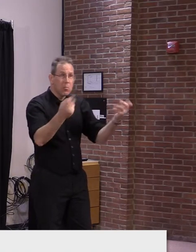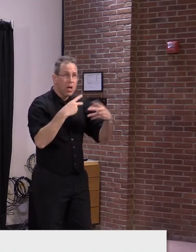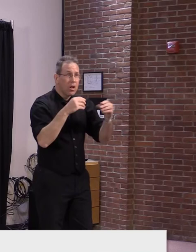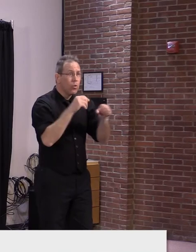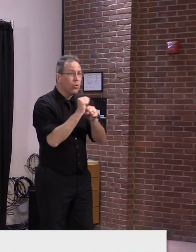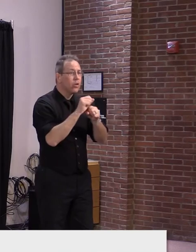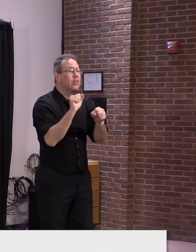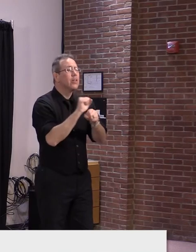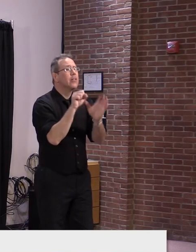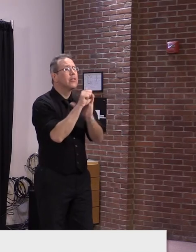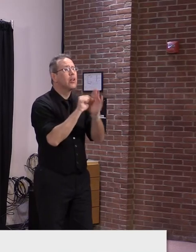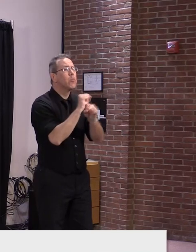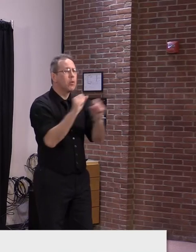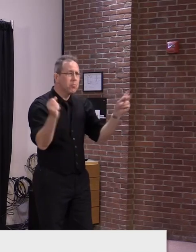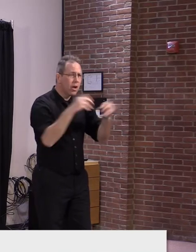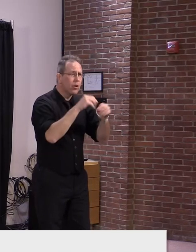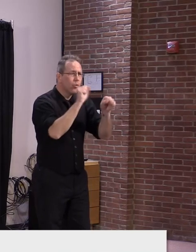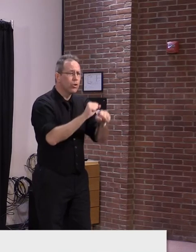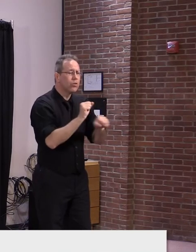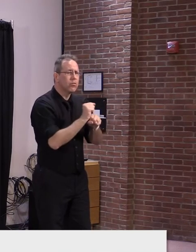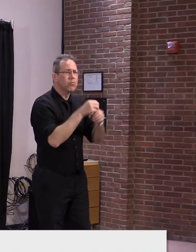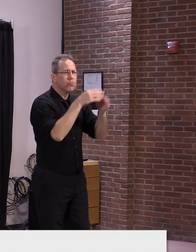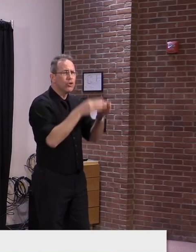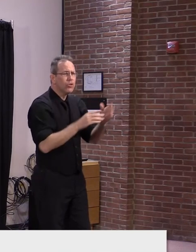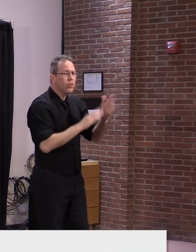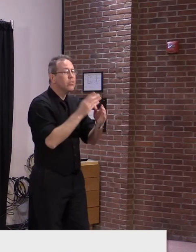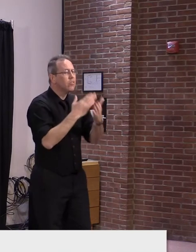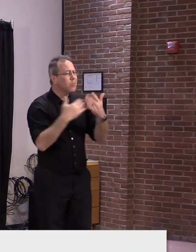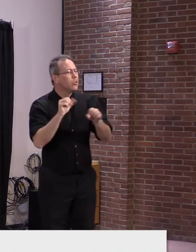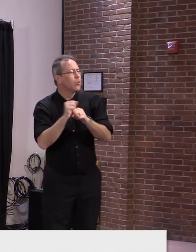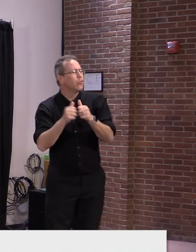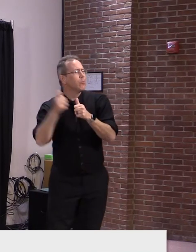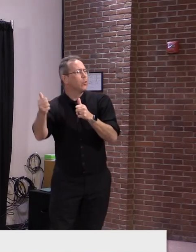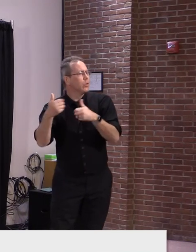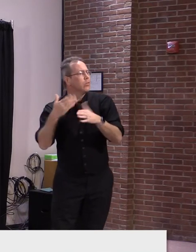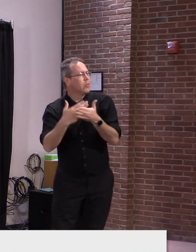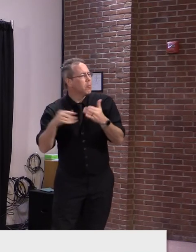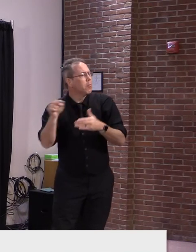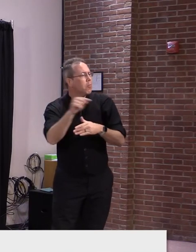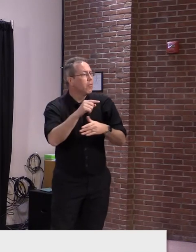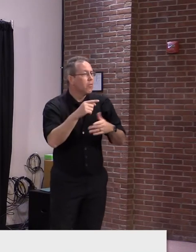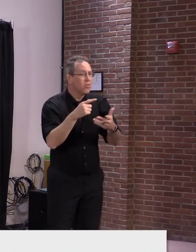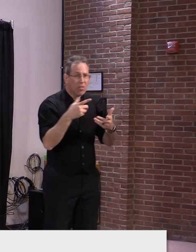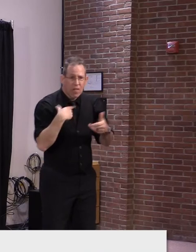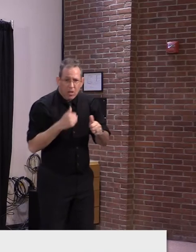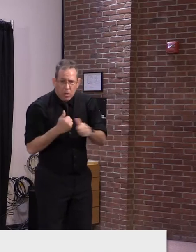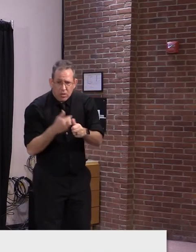still working remotely, but maybe give us an update on that, or if you have anything.